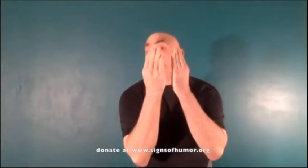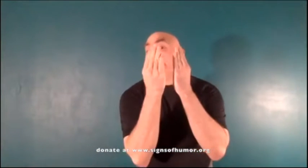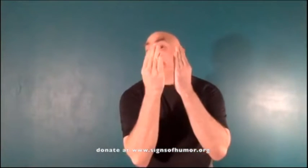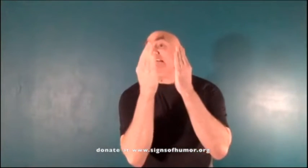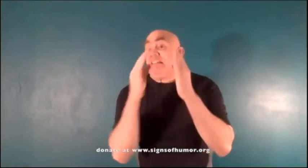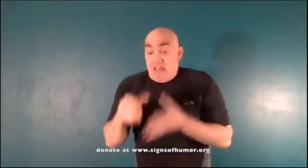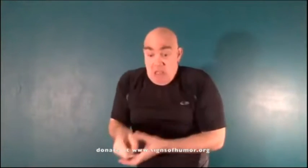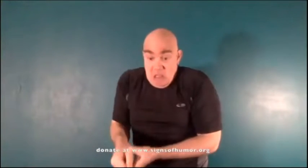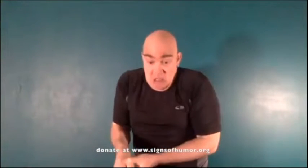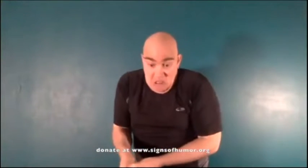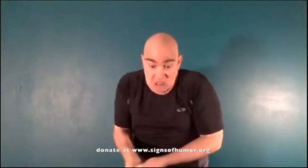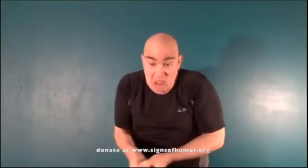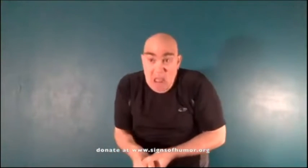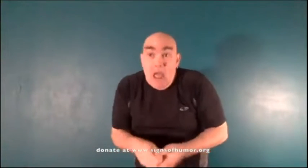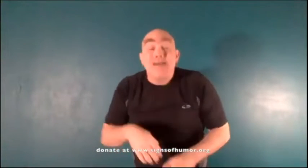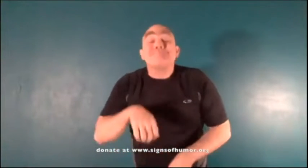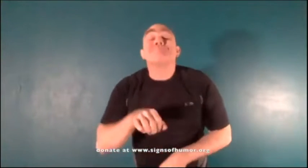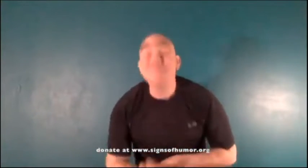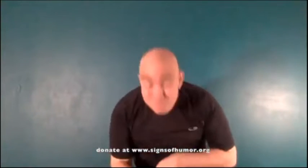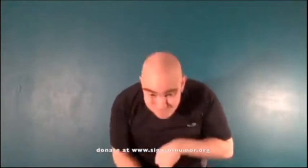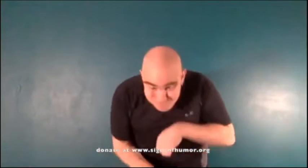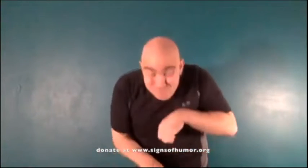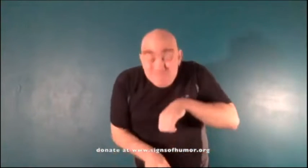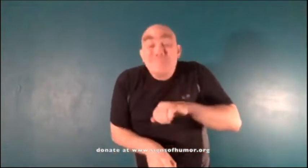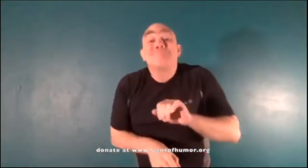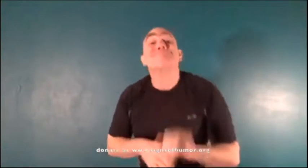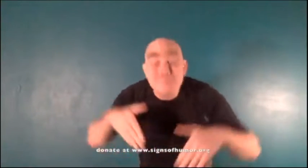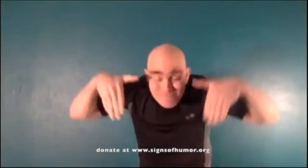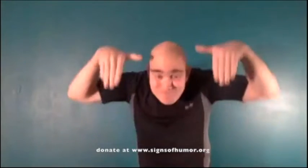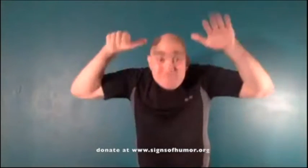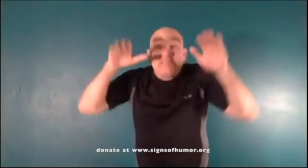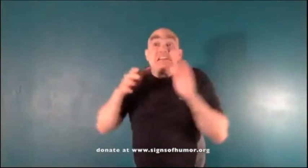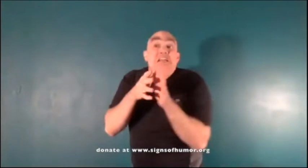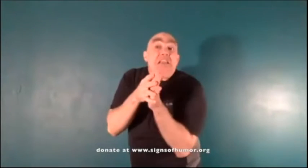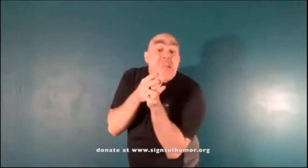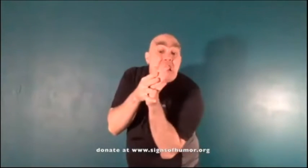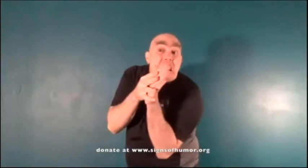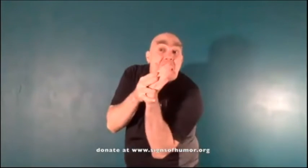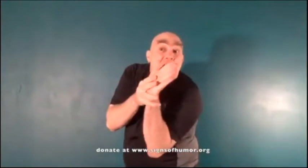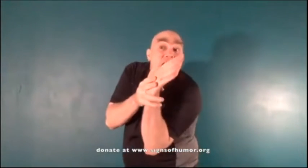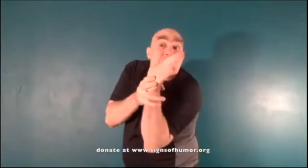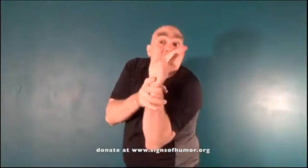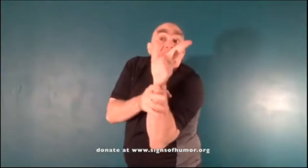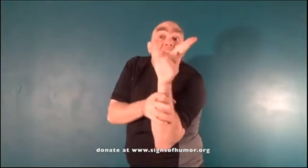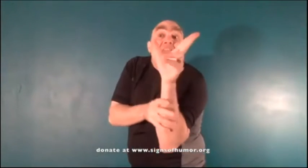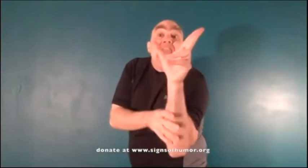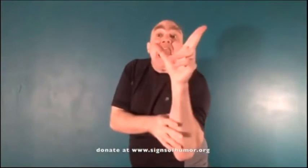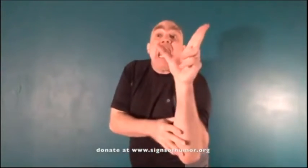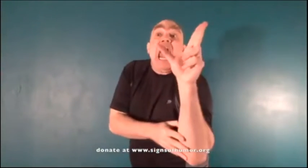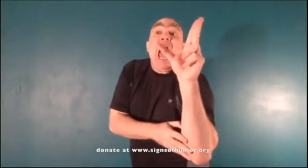get that window open so I can warn the dog of the impending danger that's about to take its life. And just as I get my